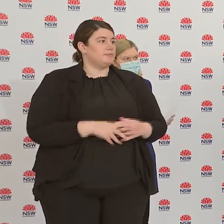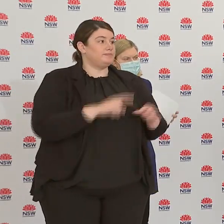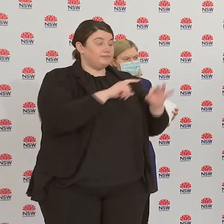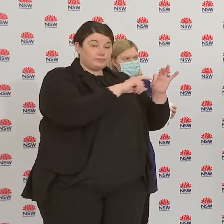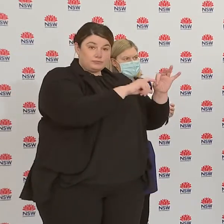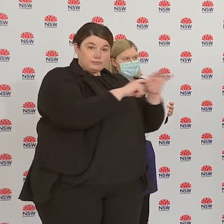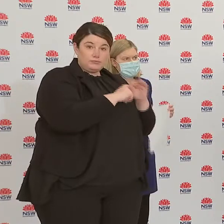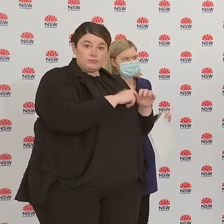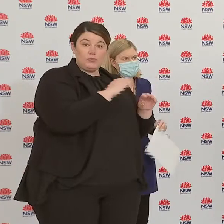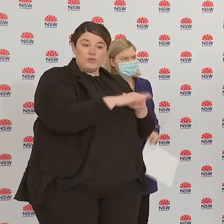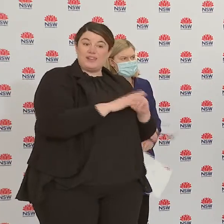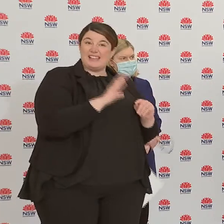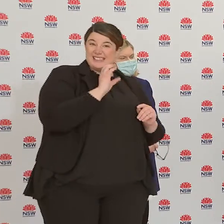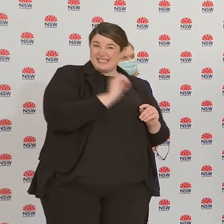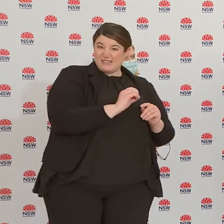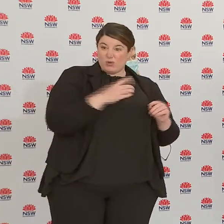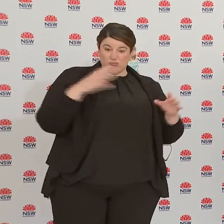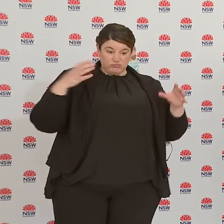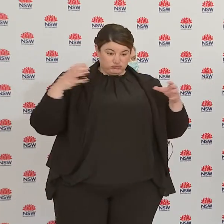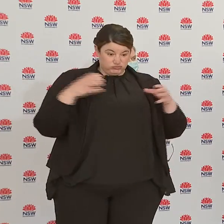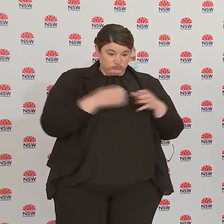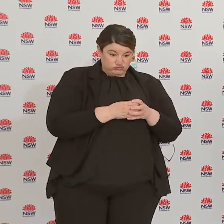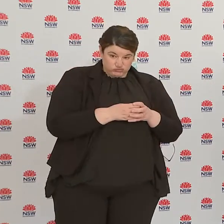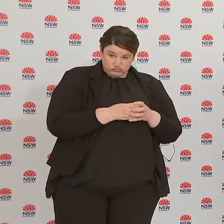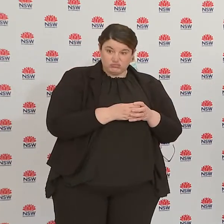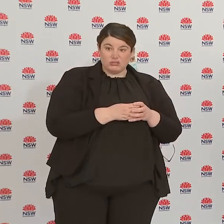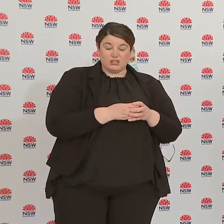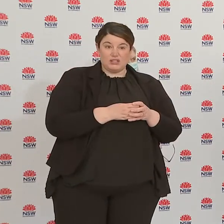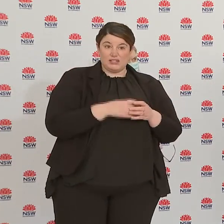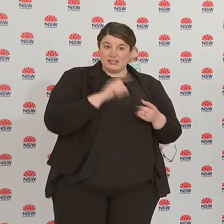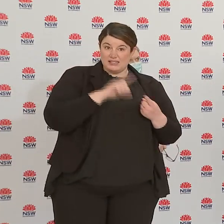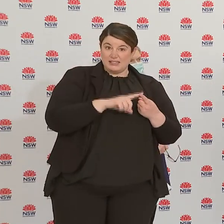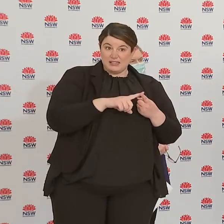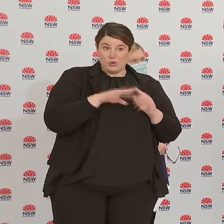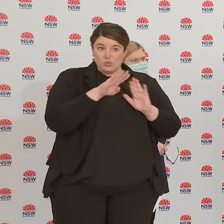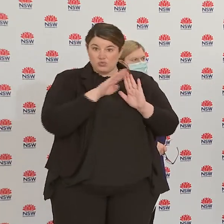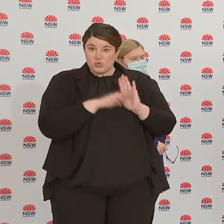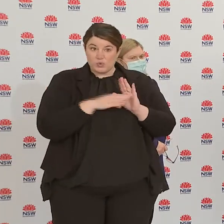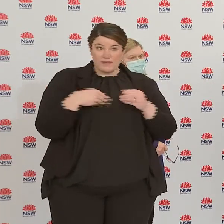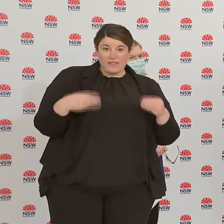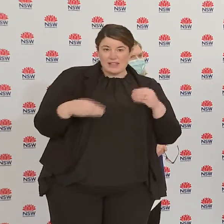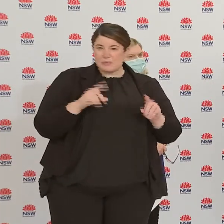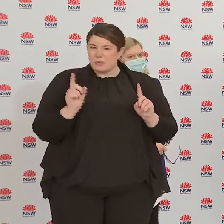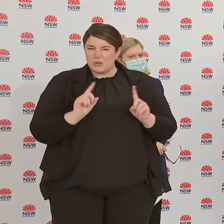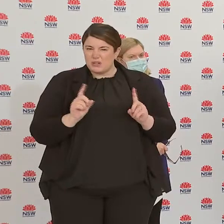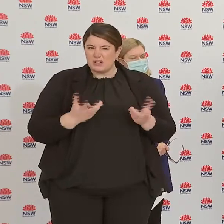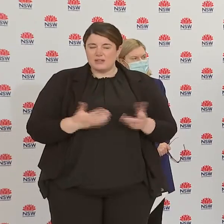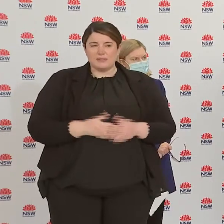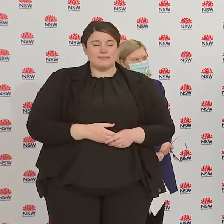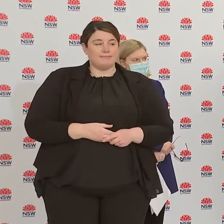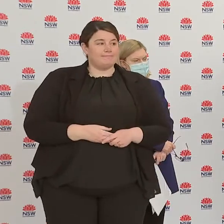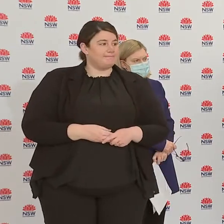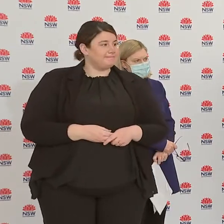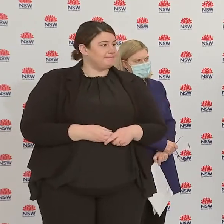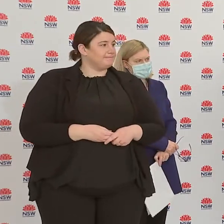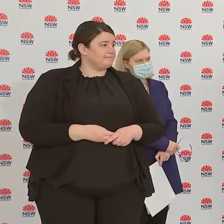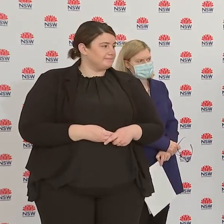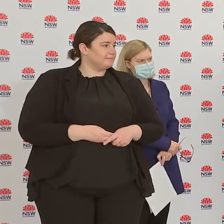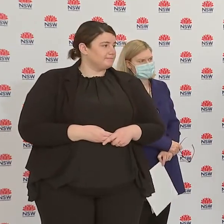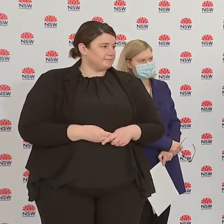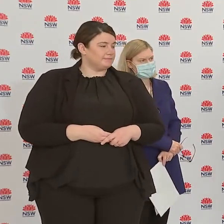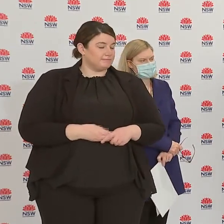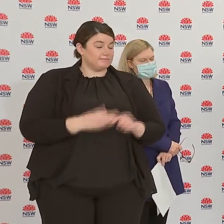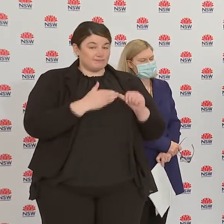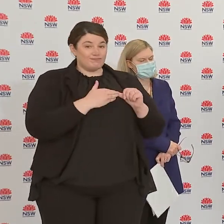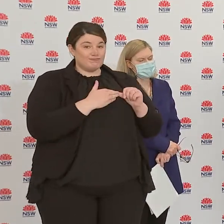Or if we get to 50 or 60%, if they're not close to zero, we could still see restrictions eased. Well, look, obviously, the closer we get to the